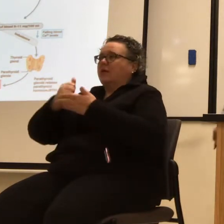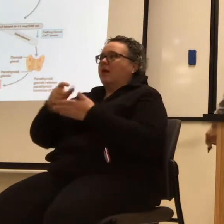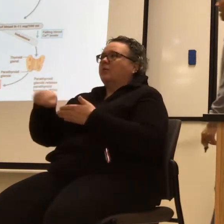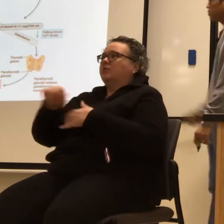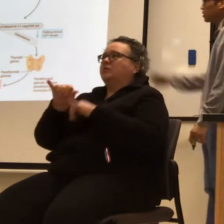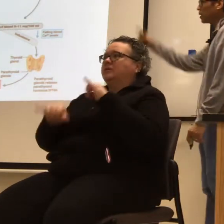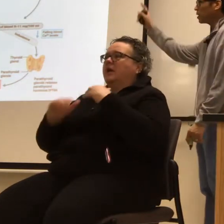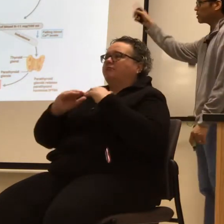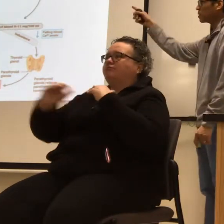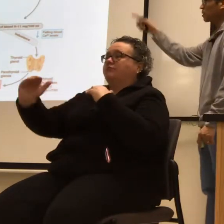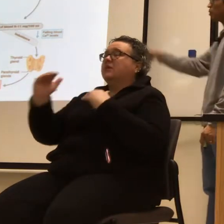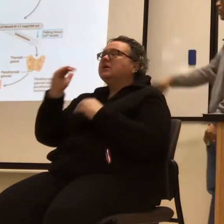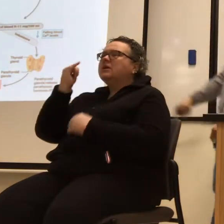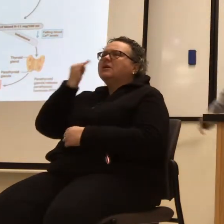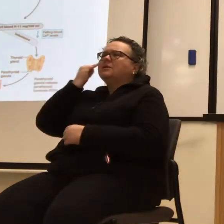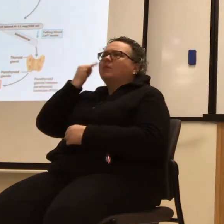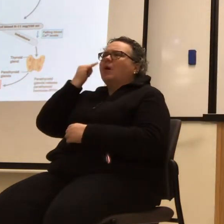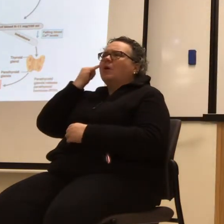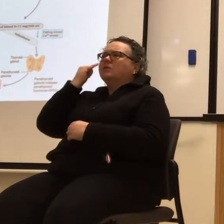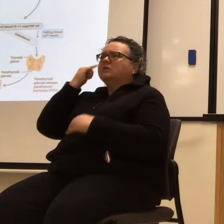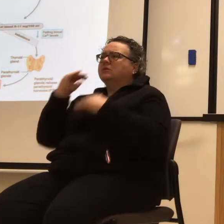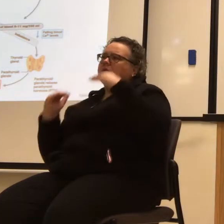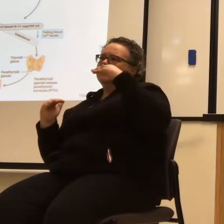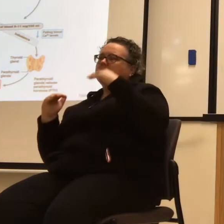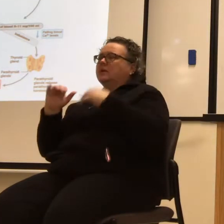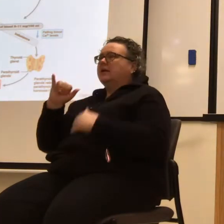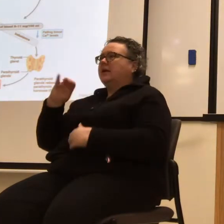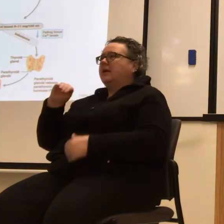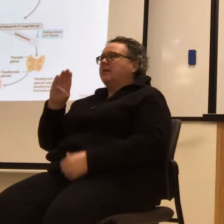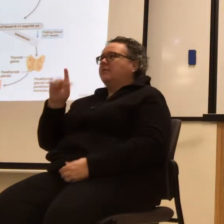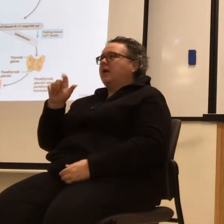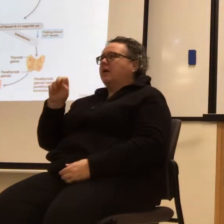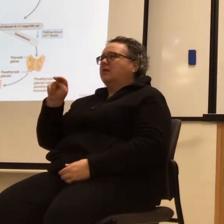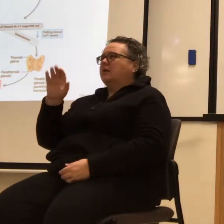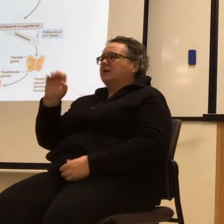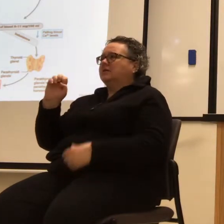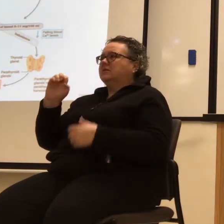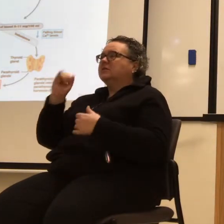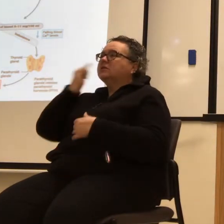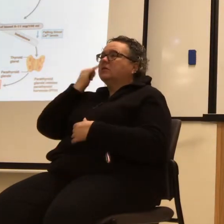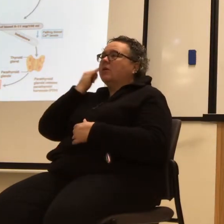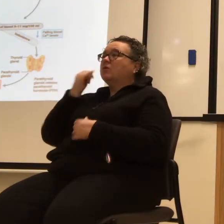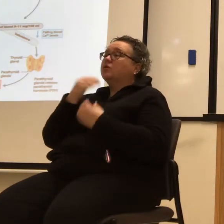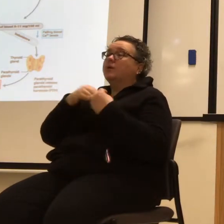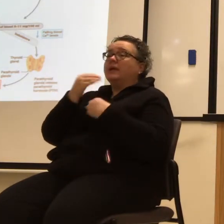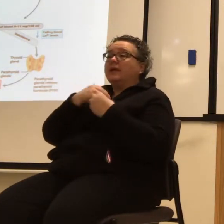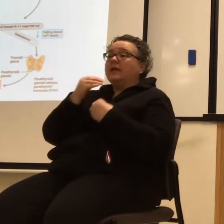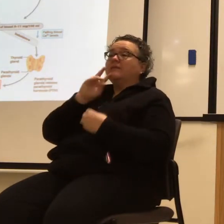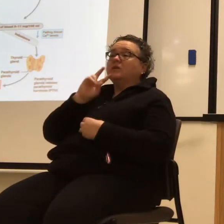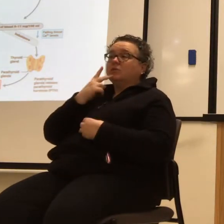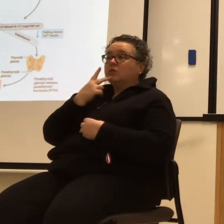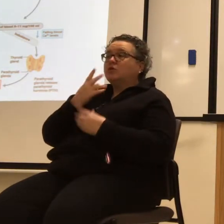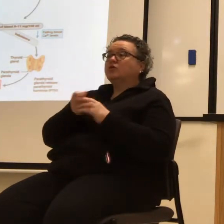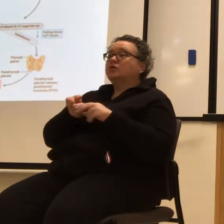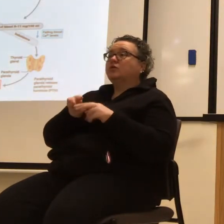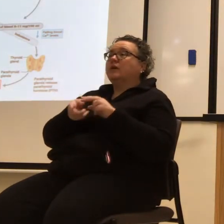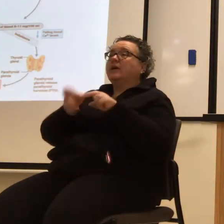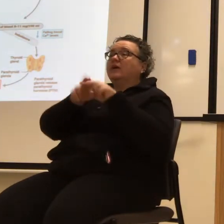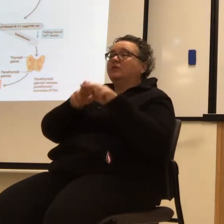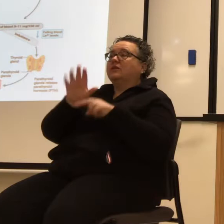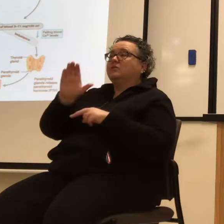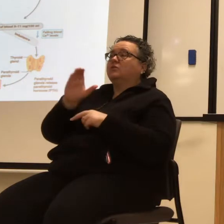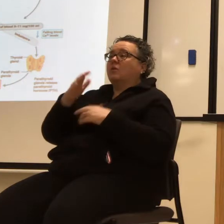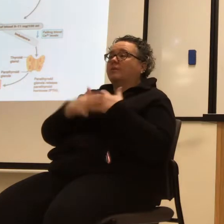Let's pretend the imbalance is the one on top, blood calcium. It's high. You eat leafy green vegetables, you increase your blood calcium from the food you